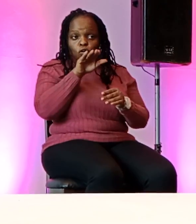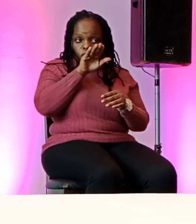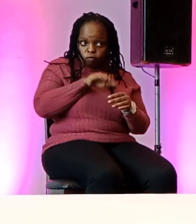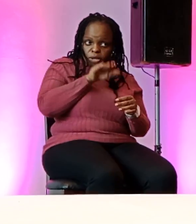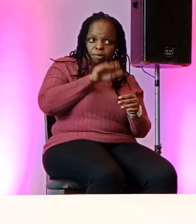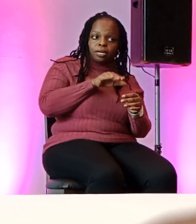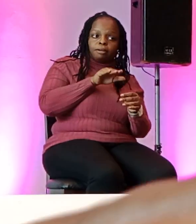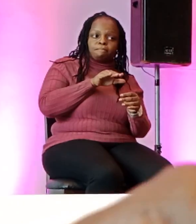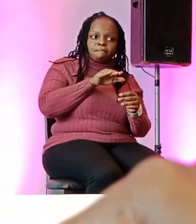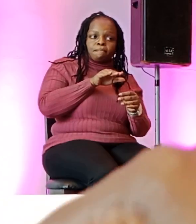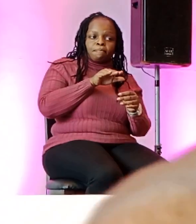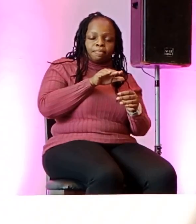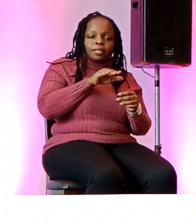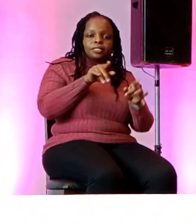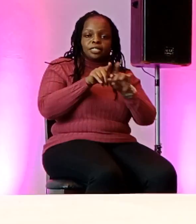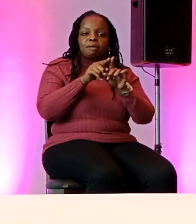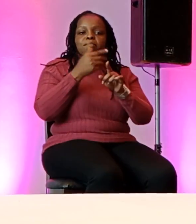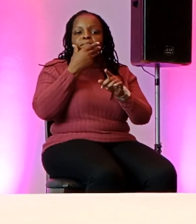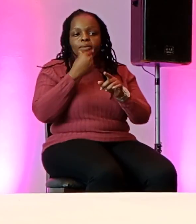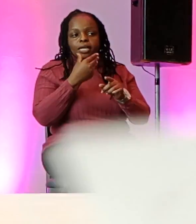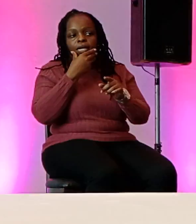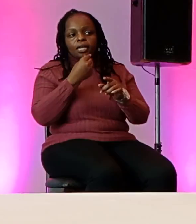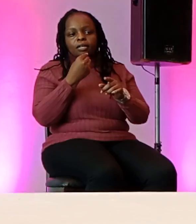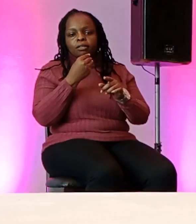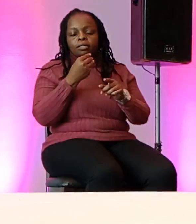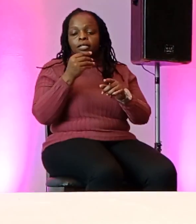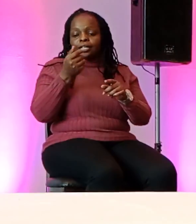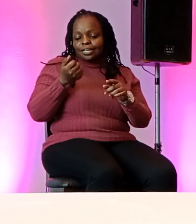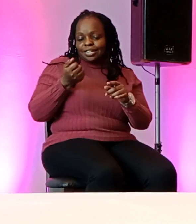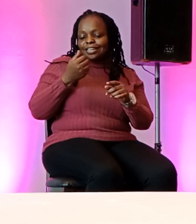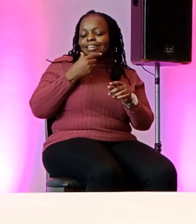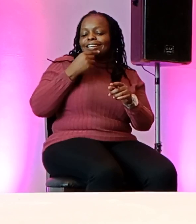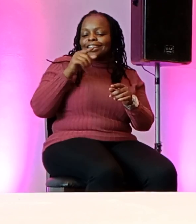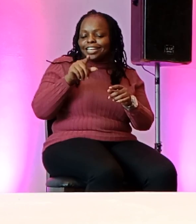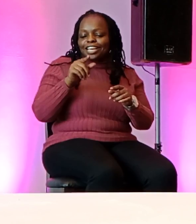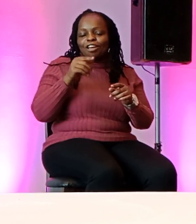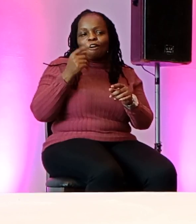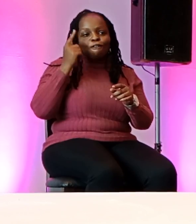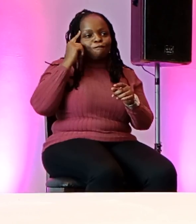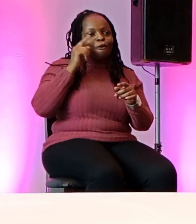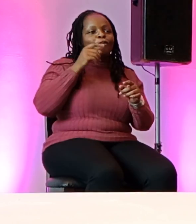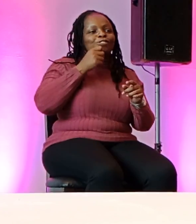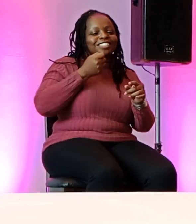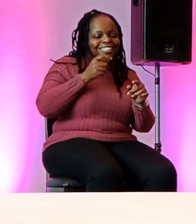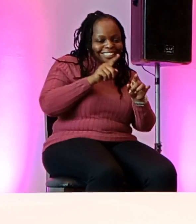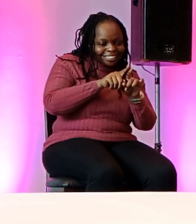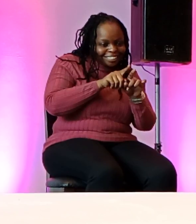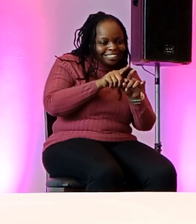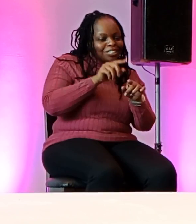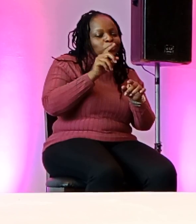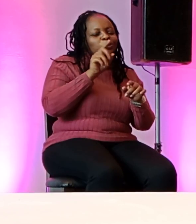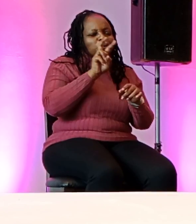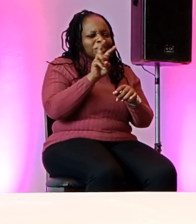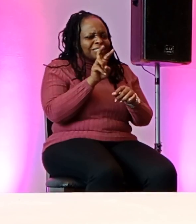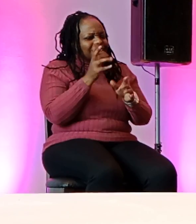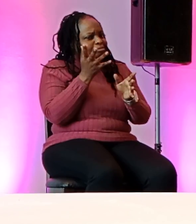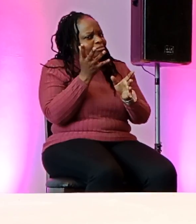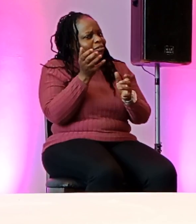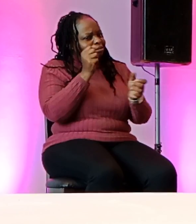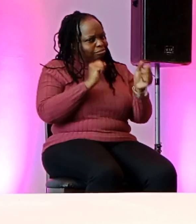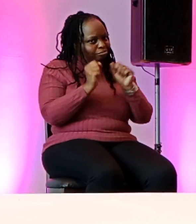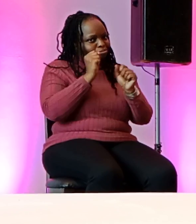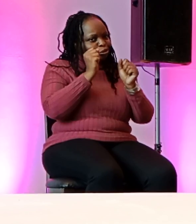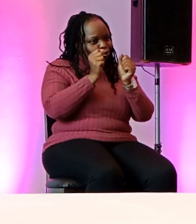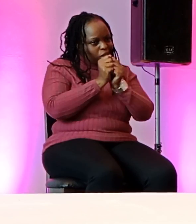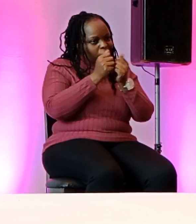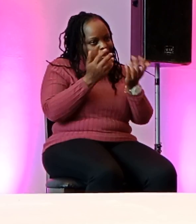women and males, he or she, so that we see what we can do